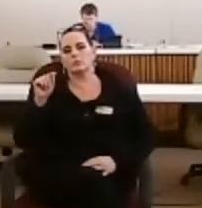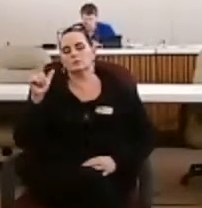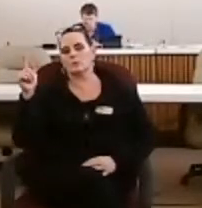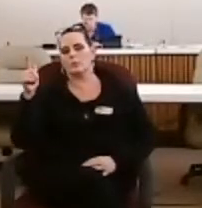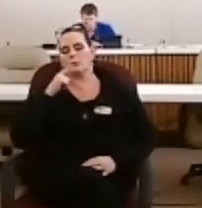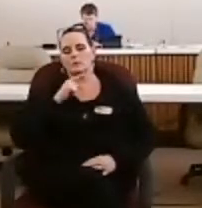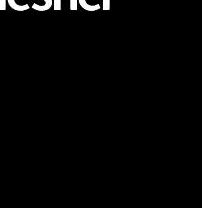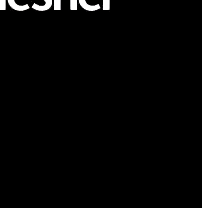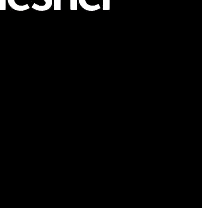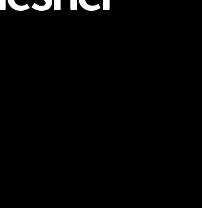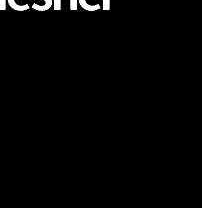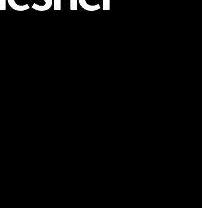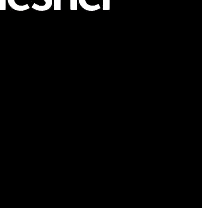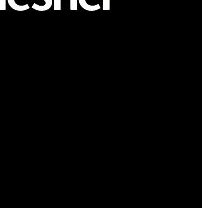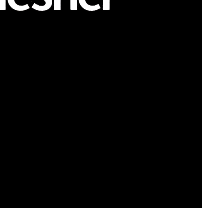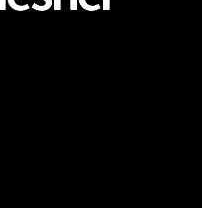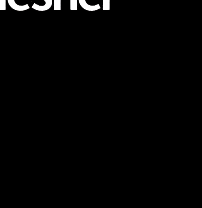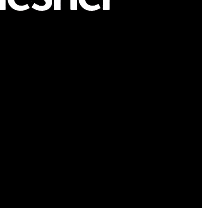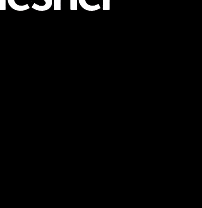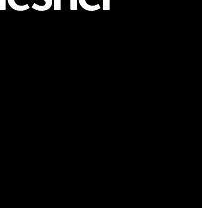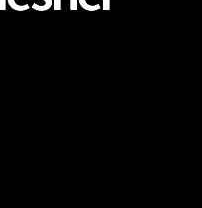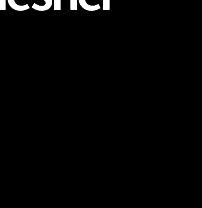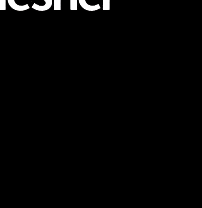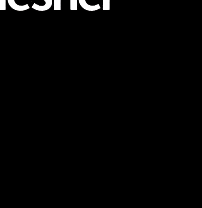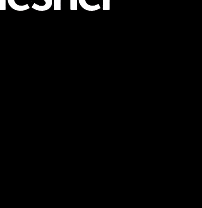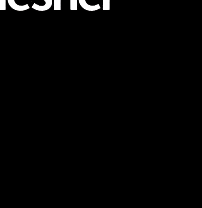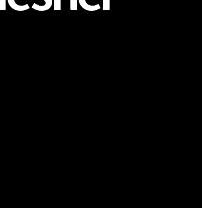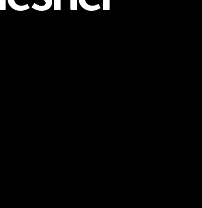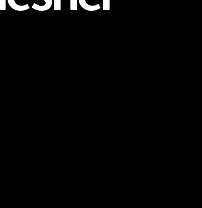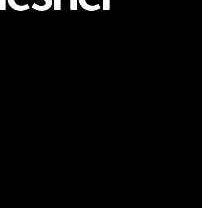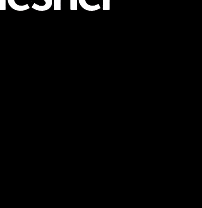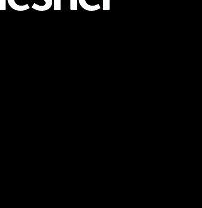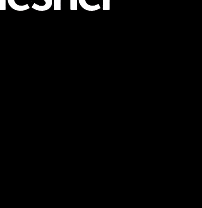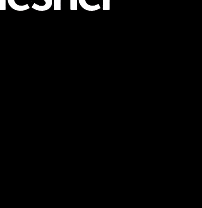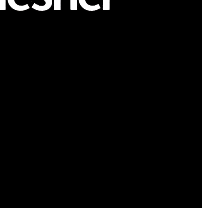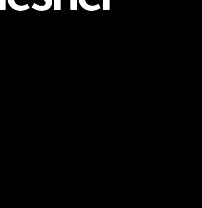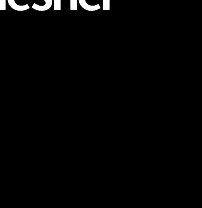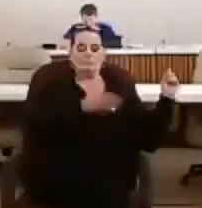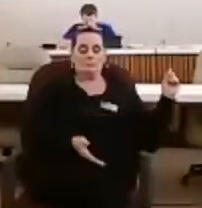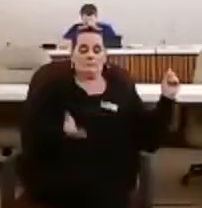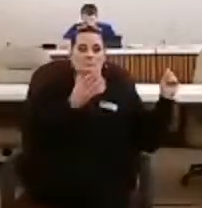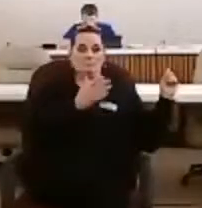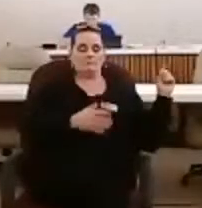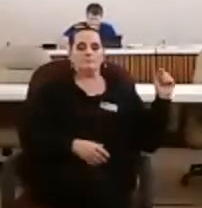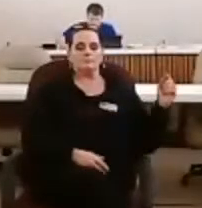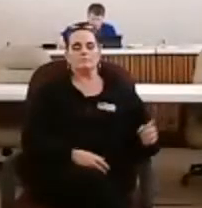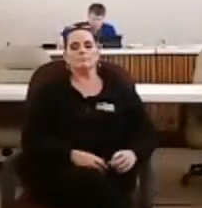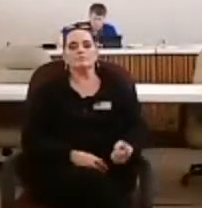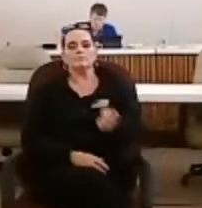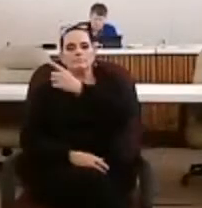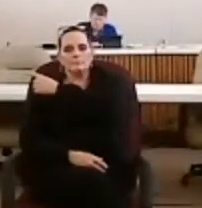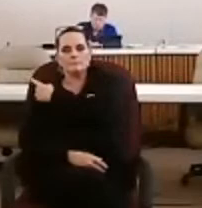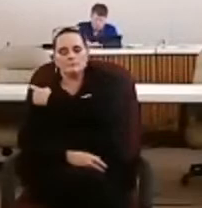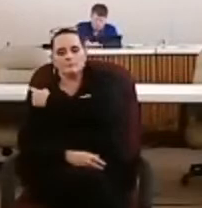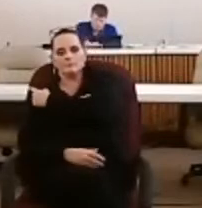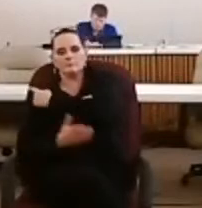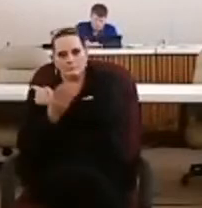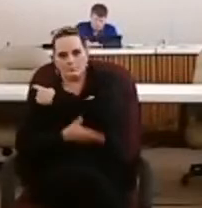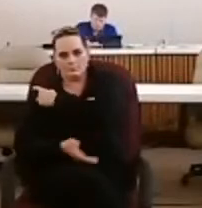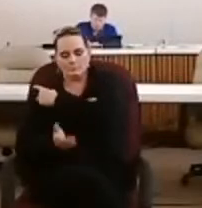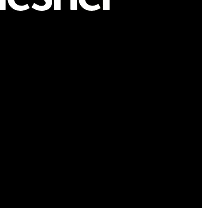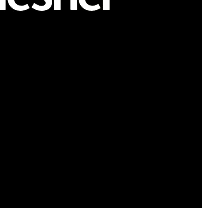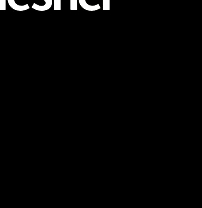roll. Councilmember Barley, Here. Councilmember Stafford, Here. Councilmember Safranek,